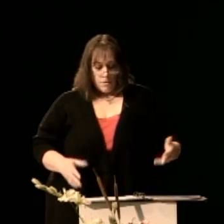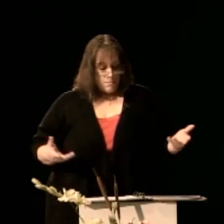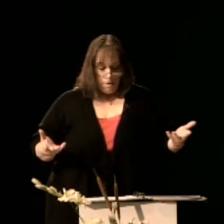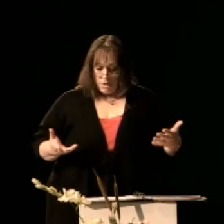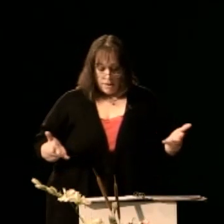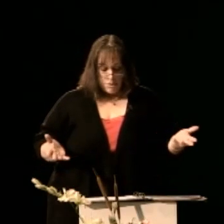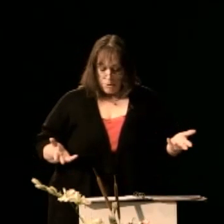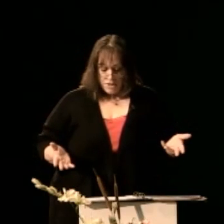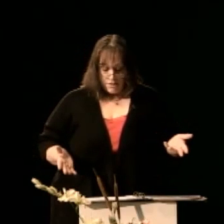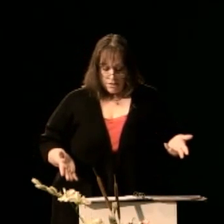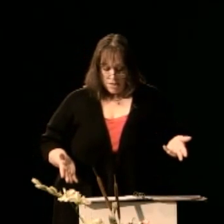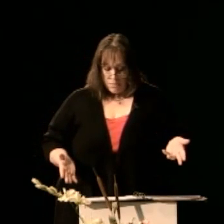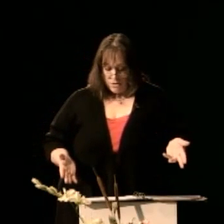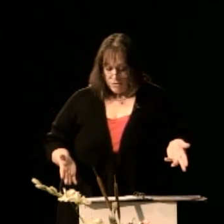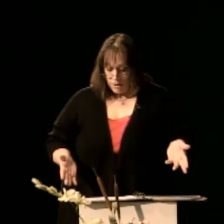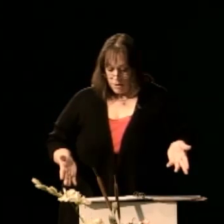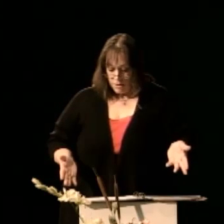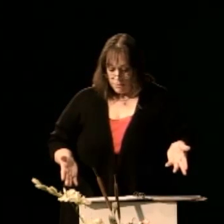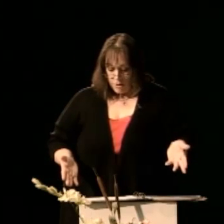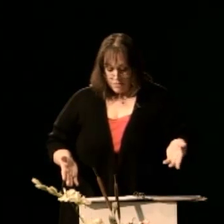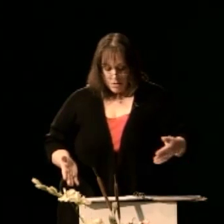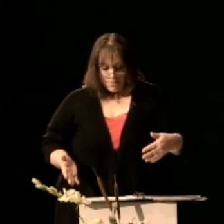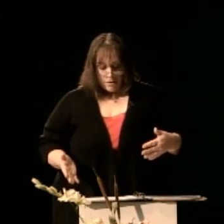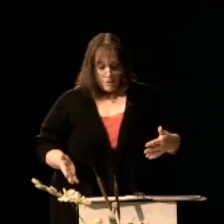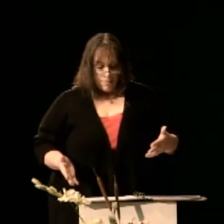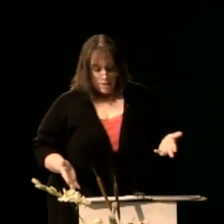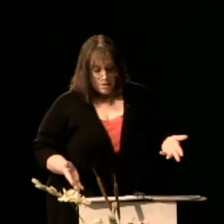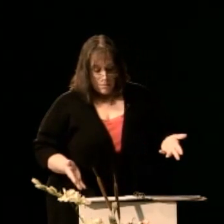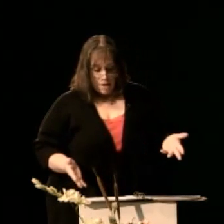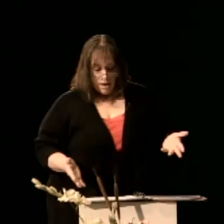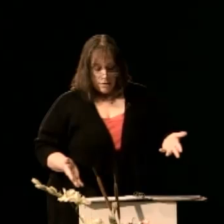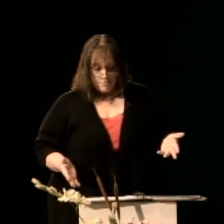Maybe I just put down an example of something they might say back.